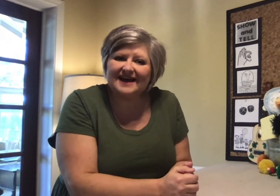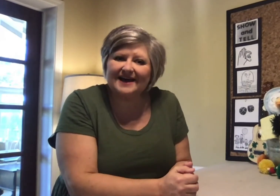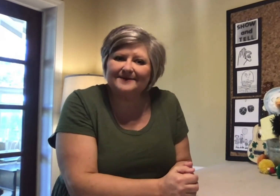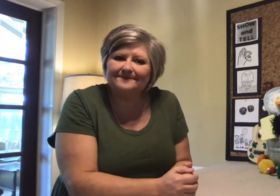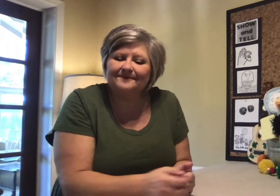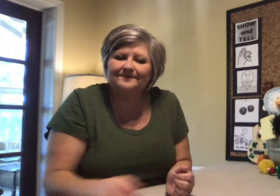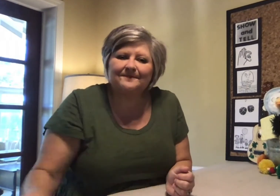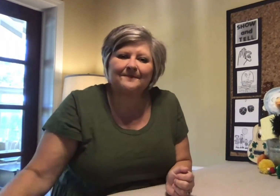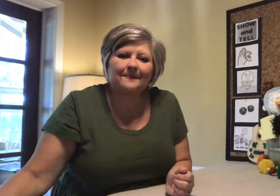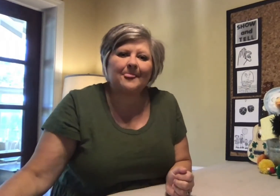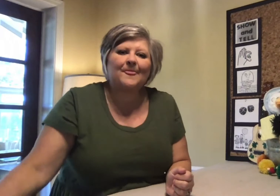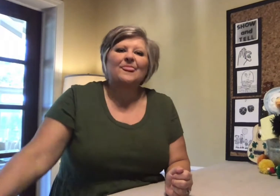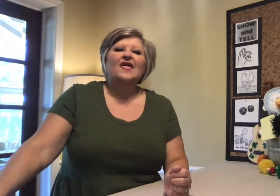time.